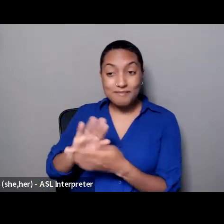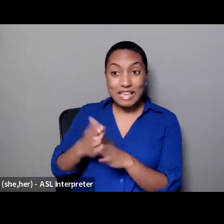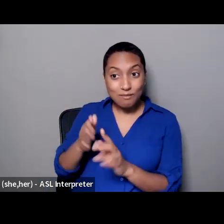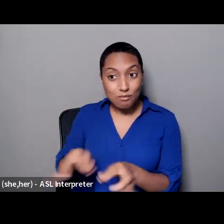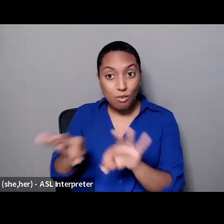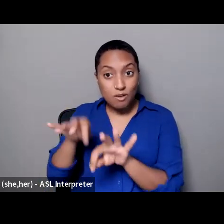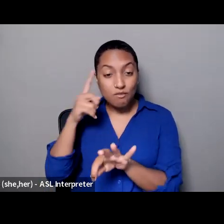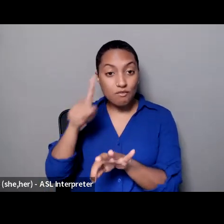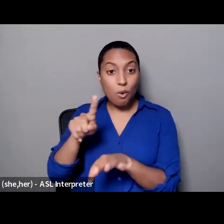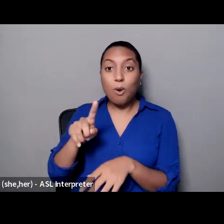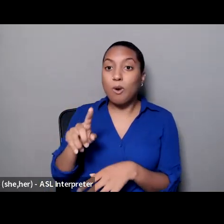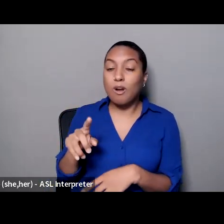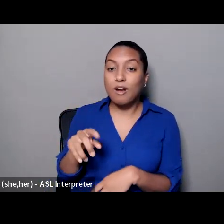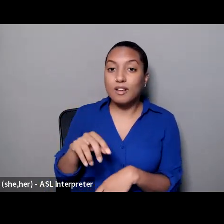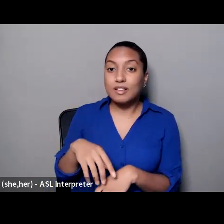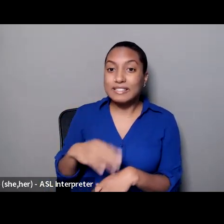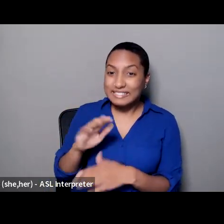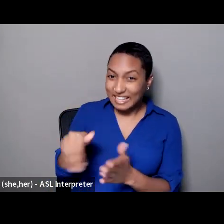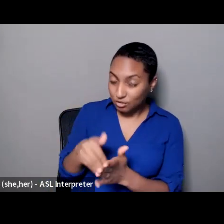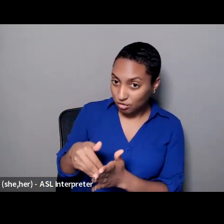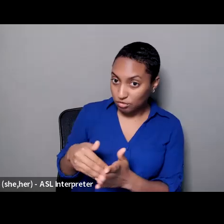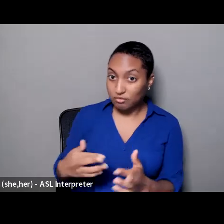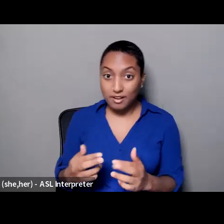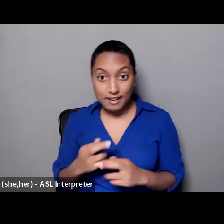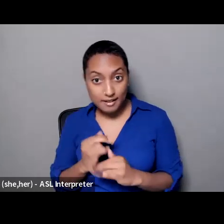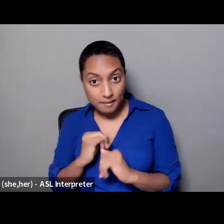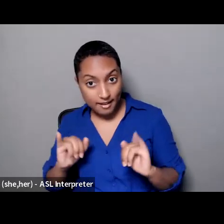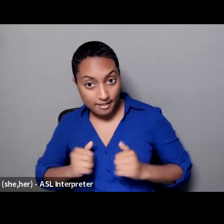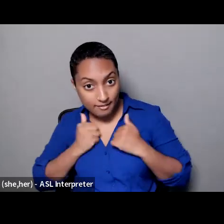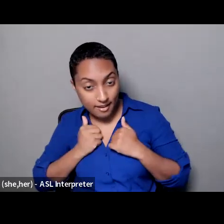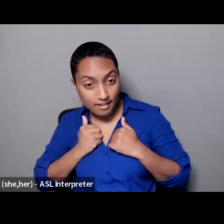with disabilities and in developing leadership.